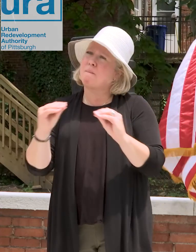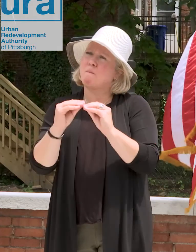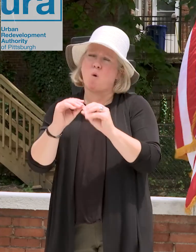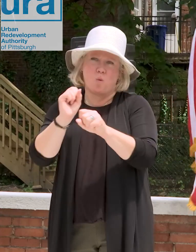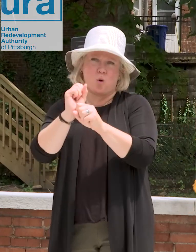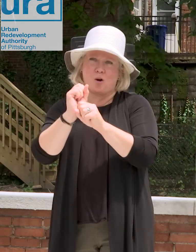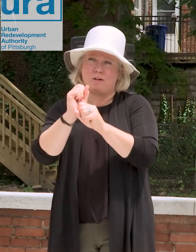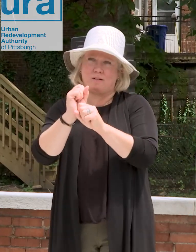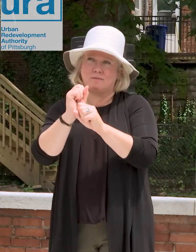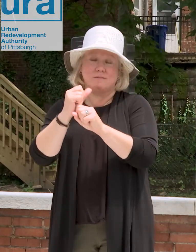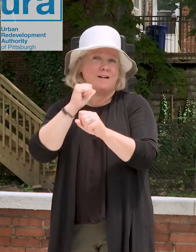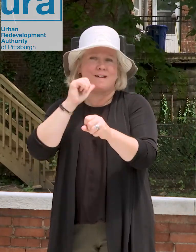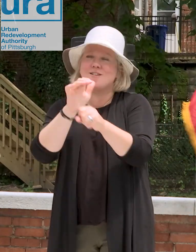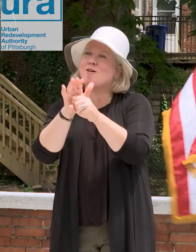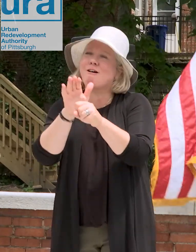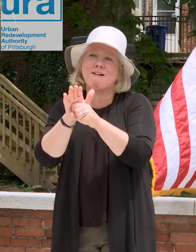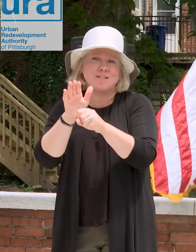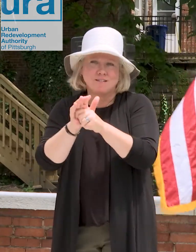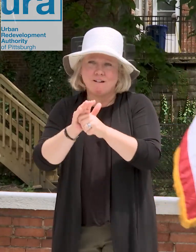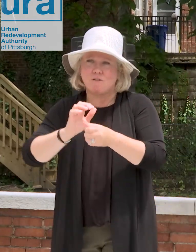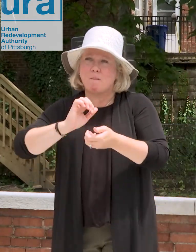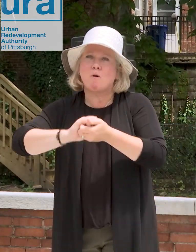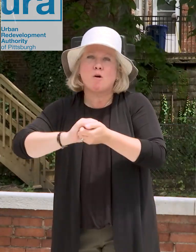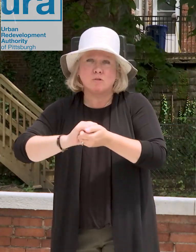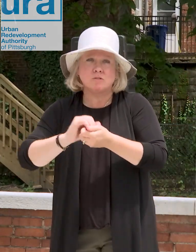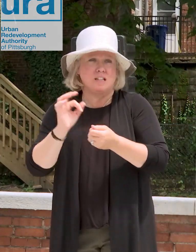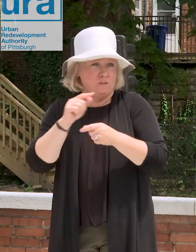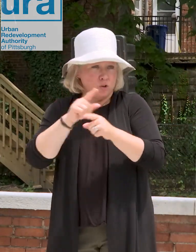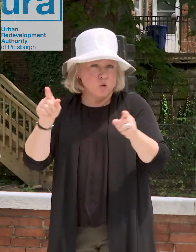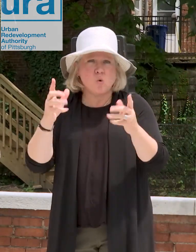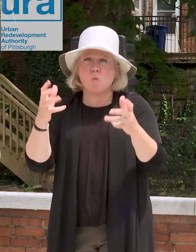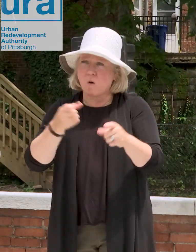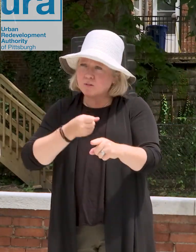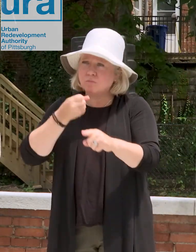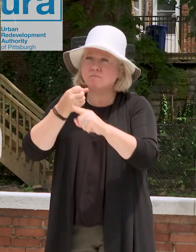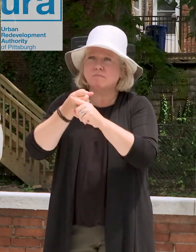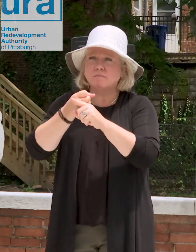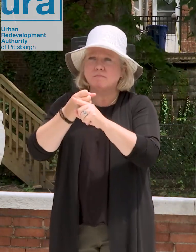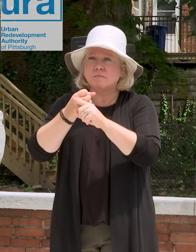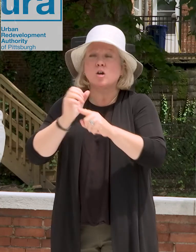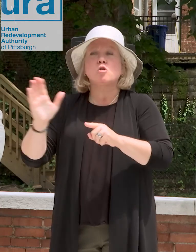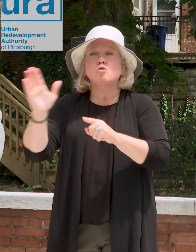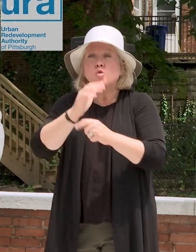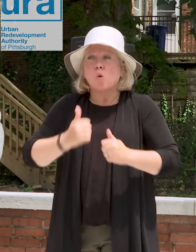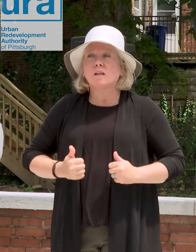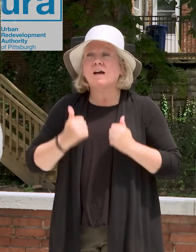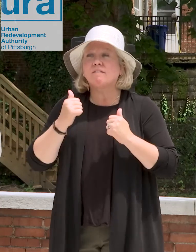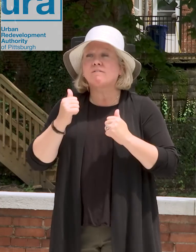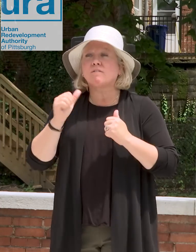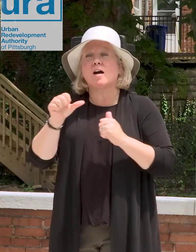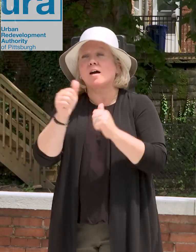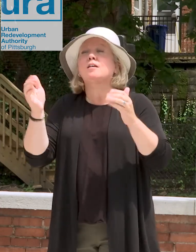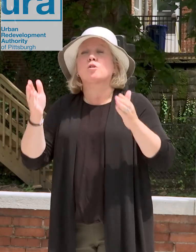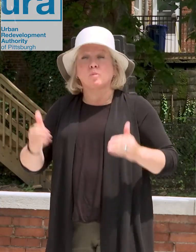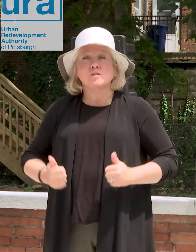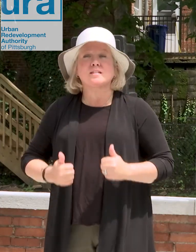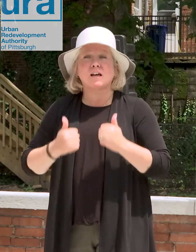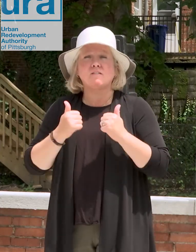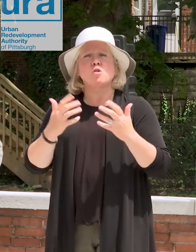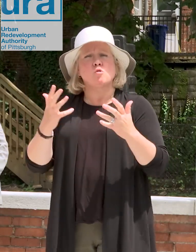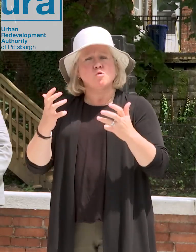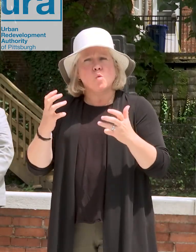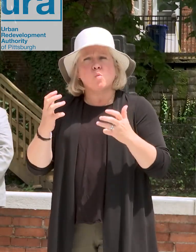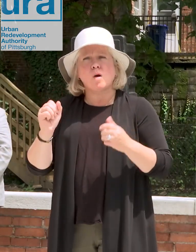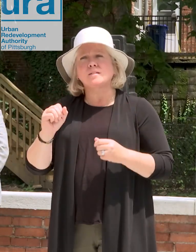get this work accomplished. If you want to make a real difference in your life, in someone else's life, if you want to have a living legacy